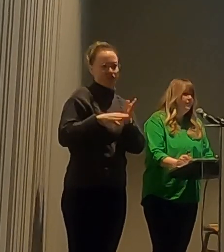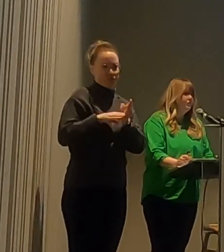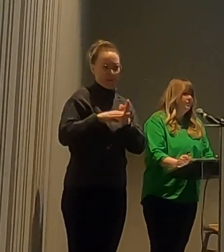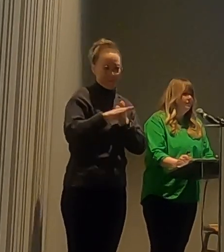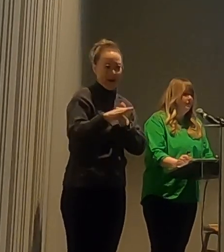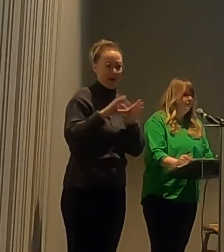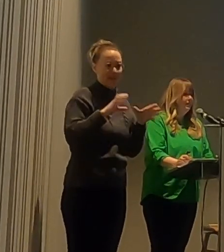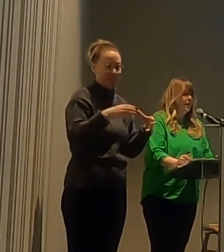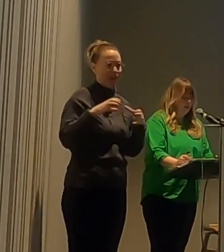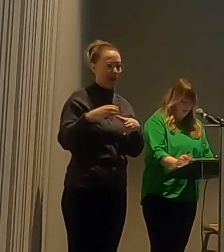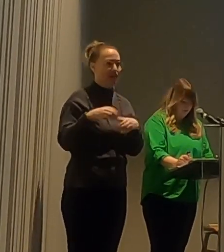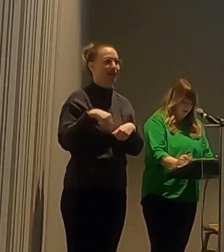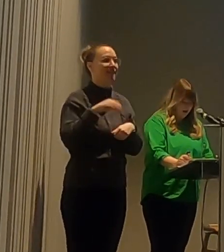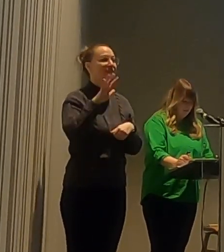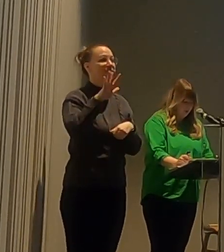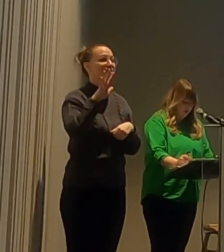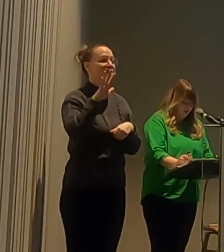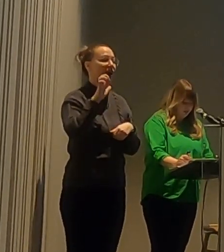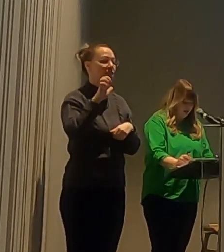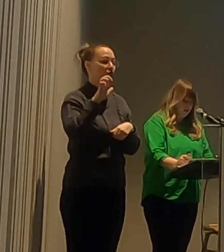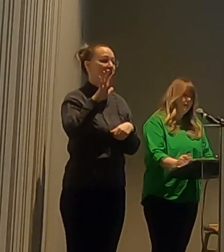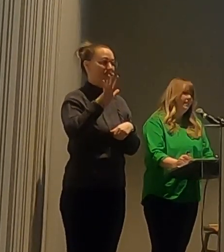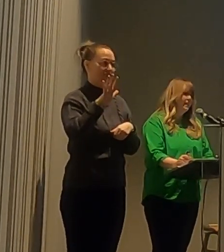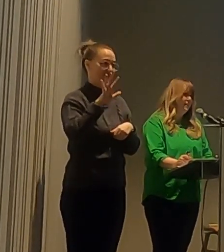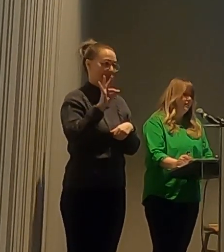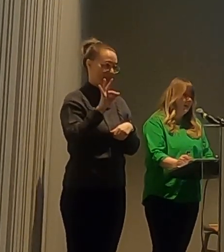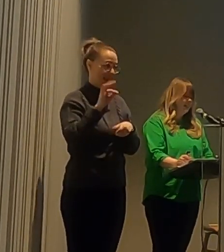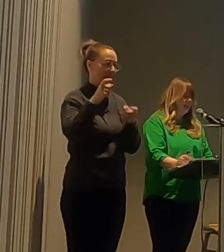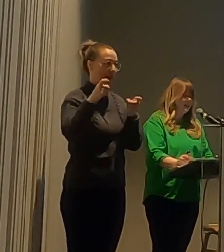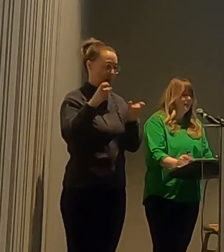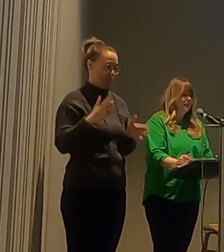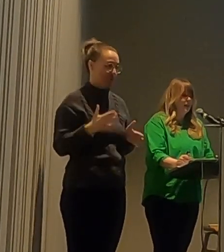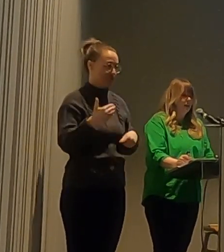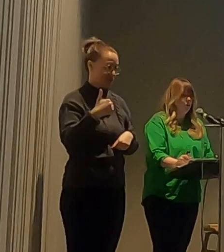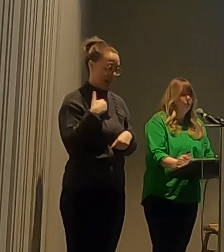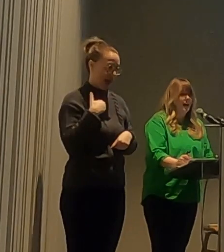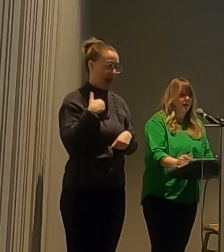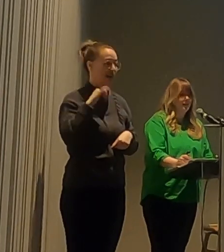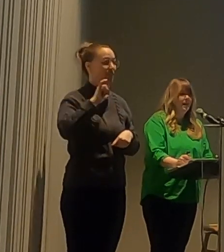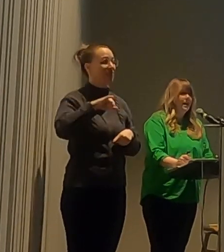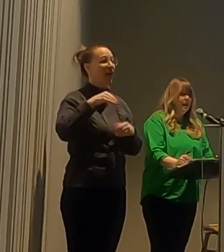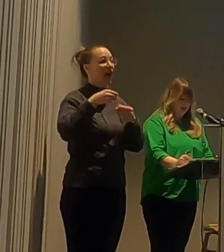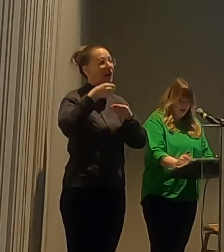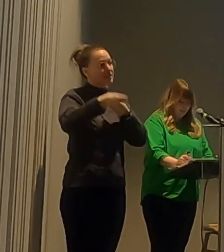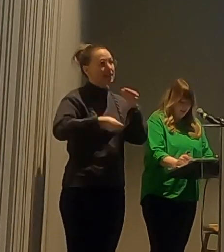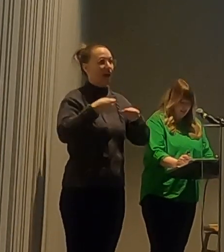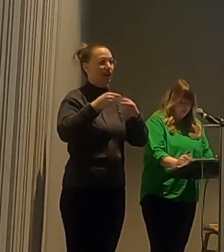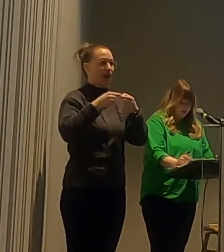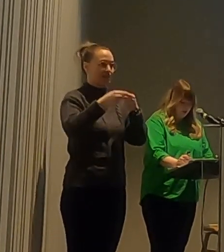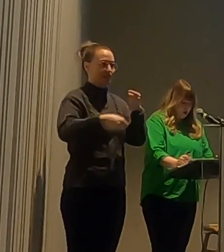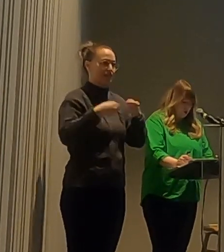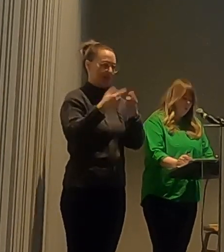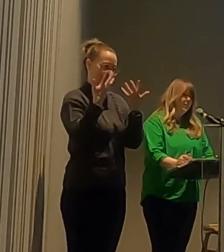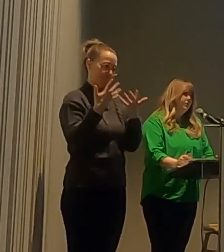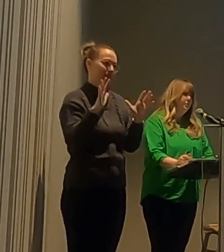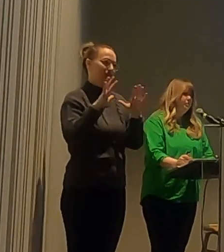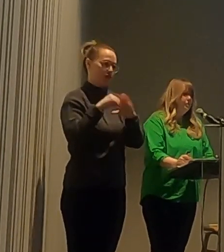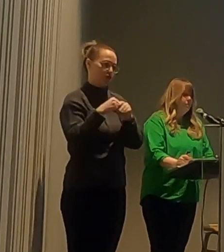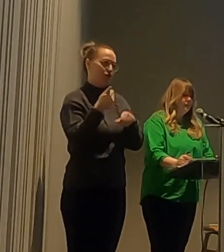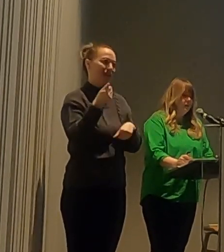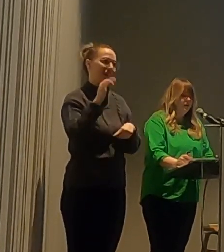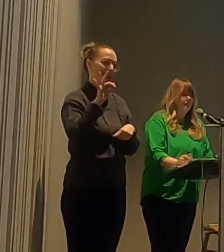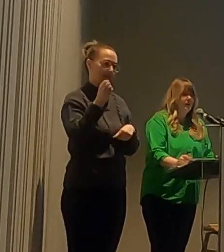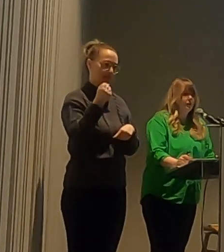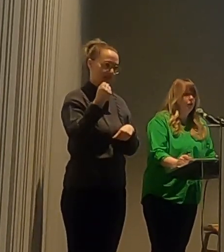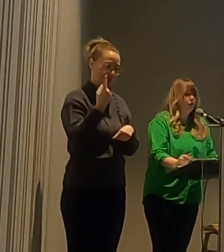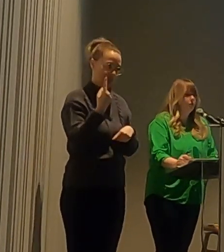of 559 emperors. The dynastic cycle would end in 1911, when due